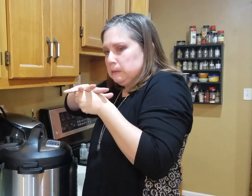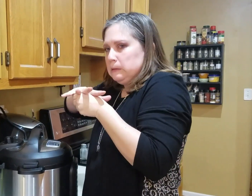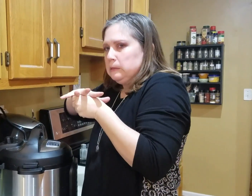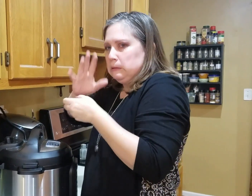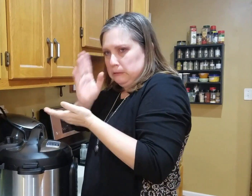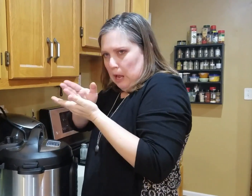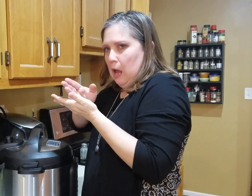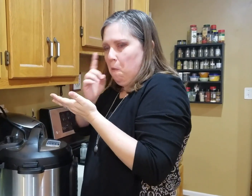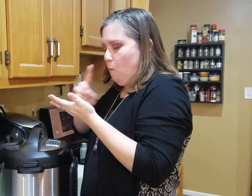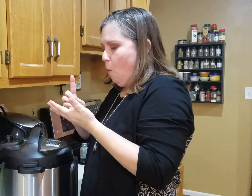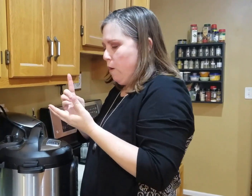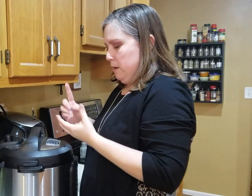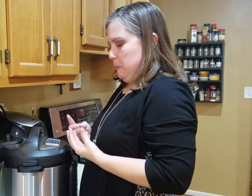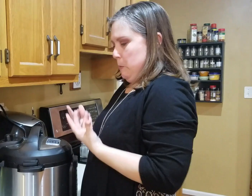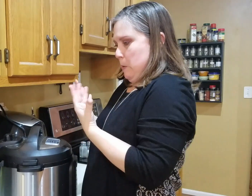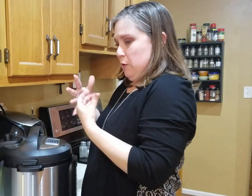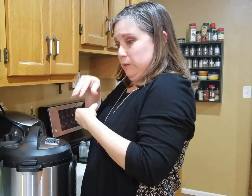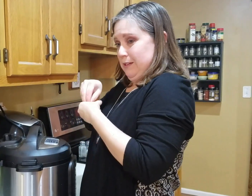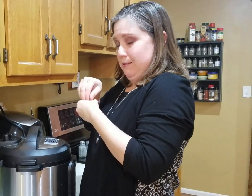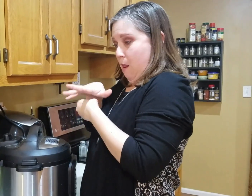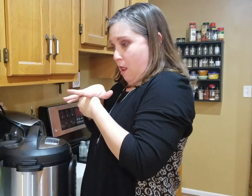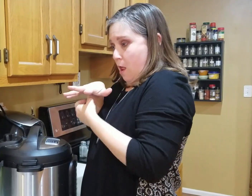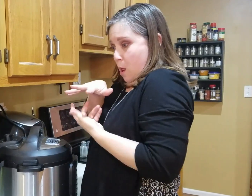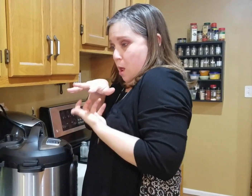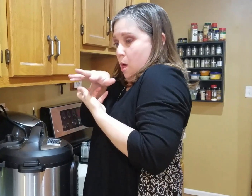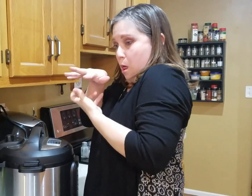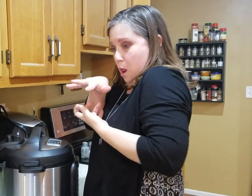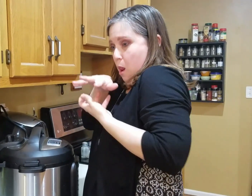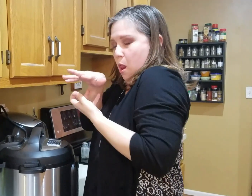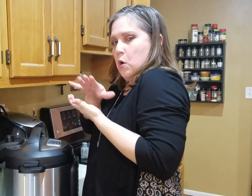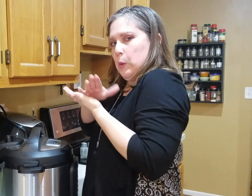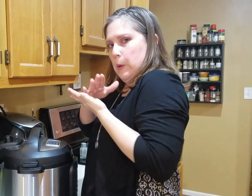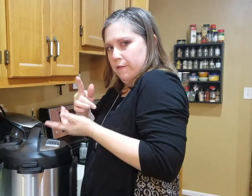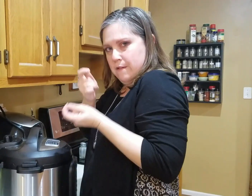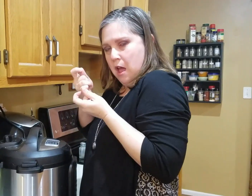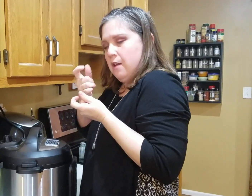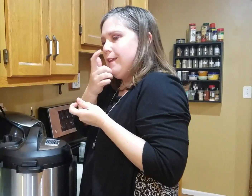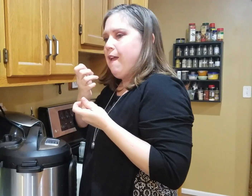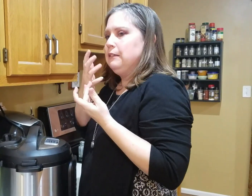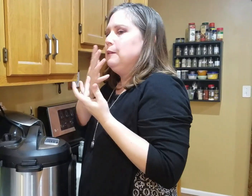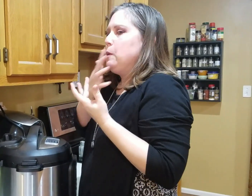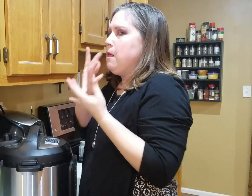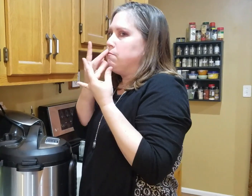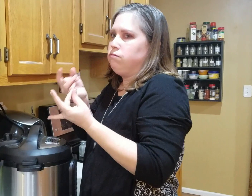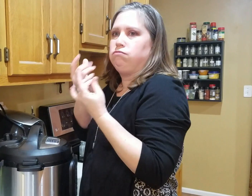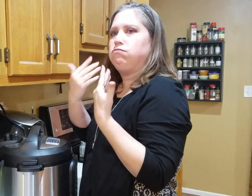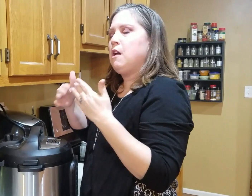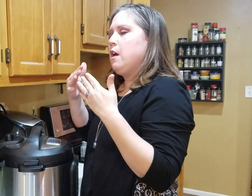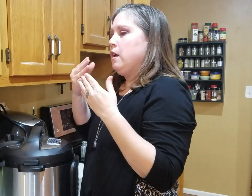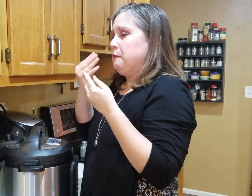while cooking, not escape through the top. If we engage the lid correctly, it'll stop the pressure from escaping. It'll cook faster that way